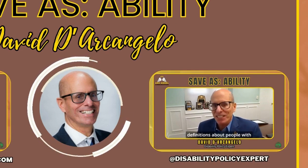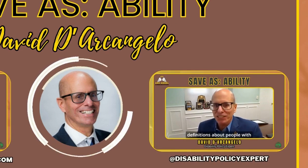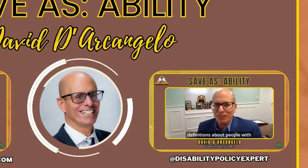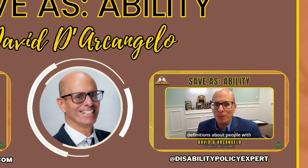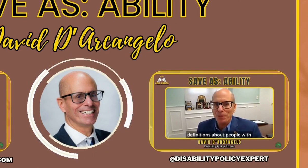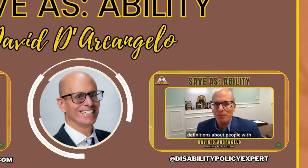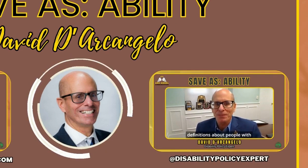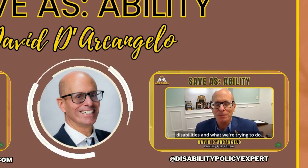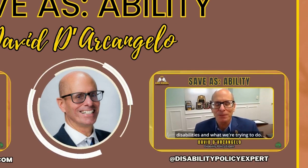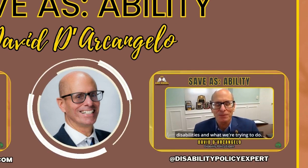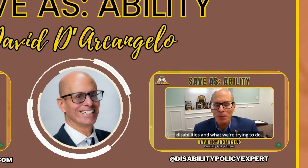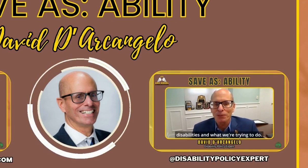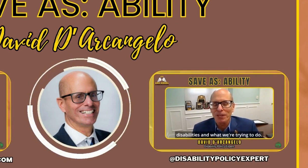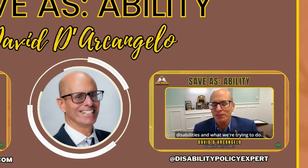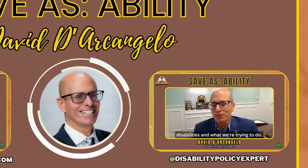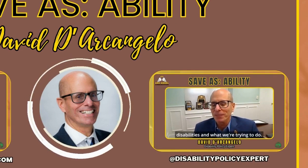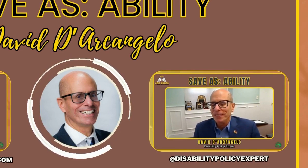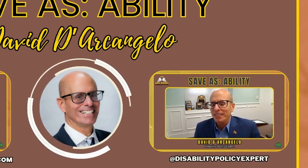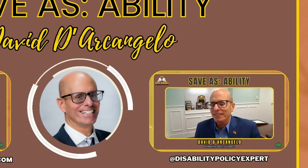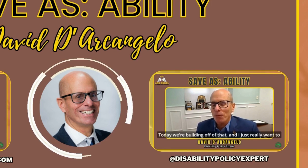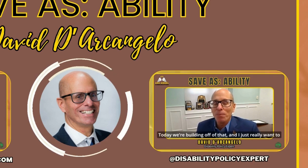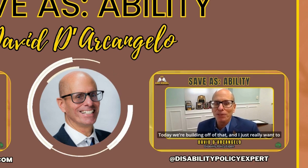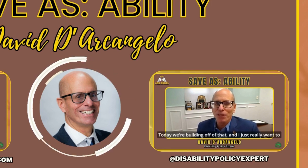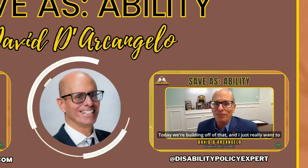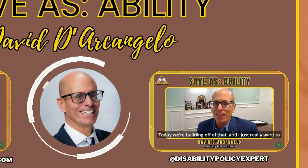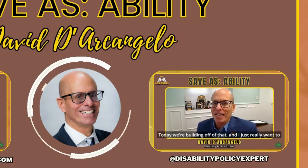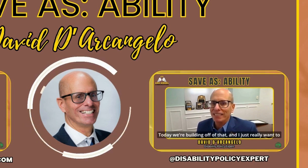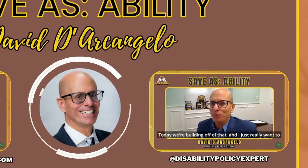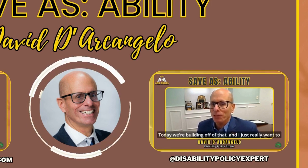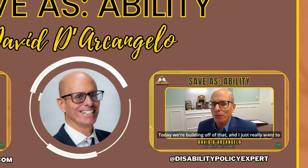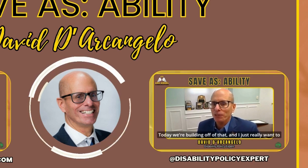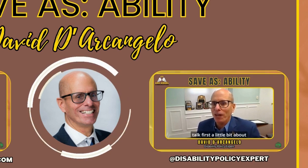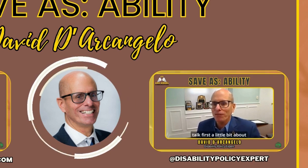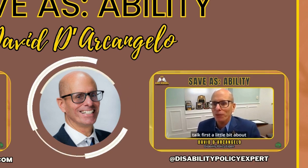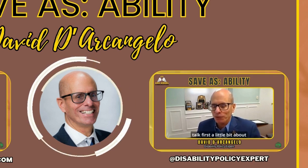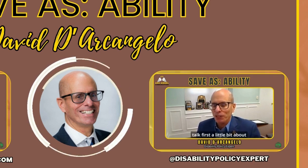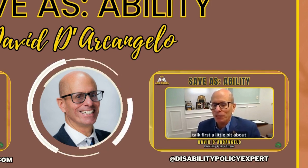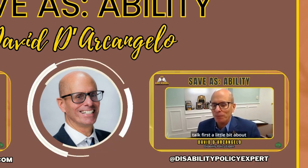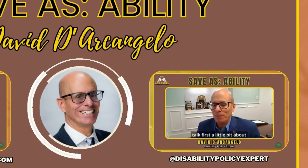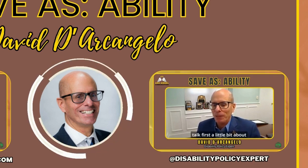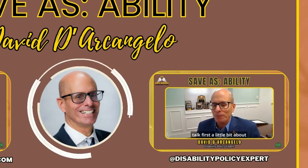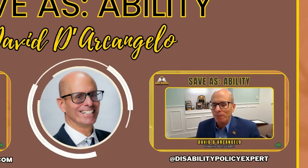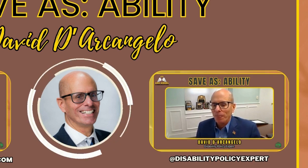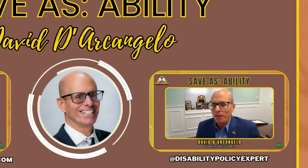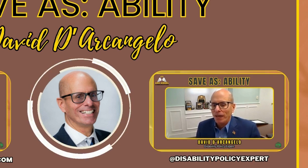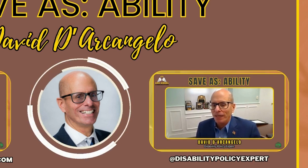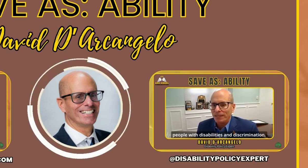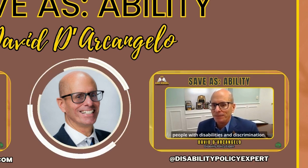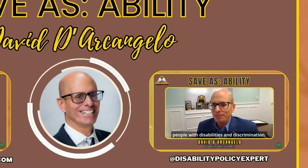#TheNewRadio. Again, my name is David Darkangelo, and I'm your disability policy